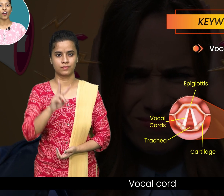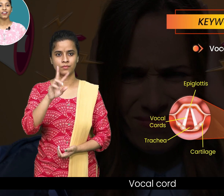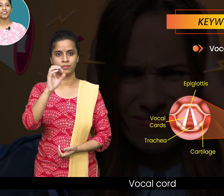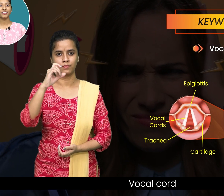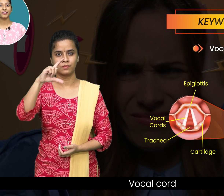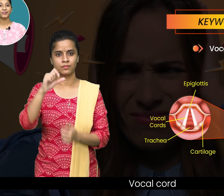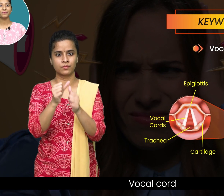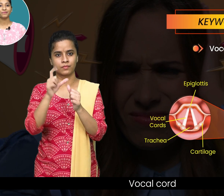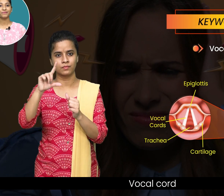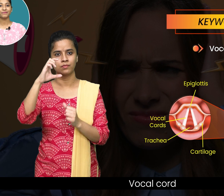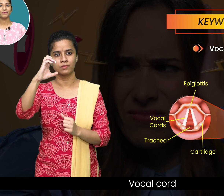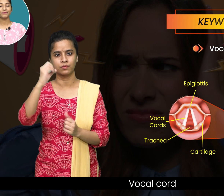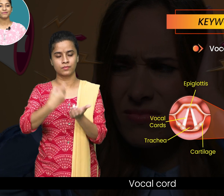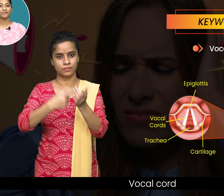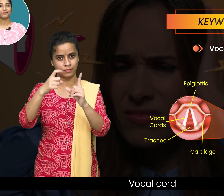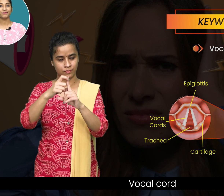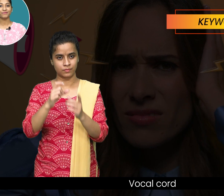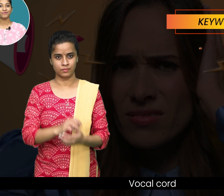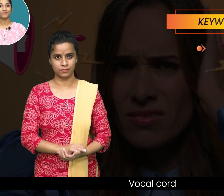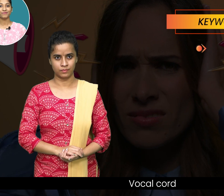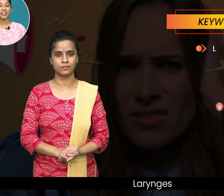vocal cord,